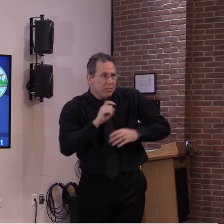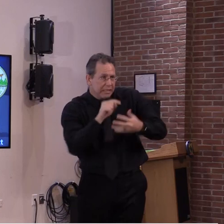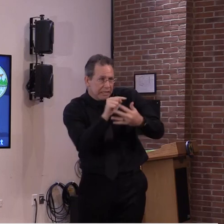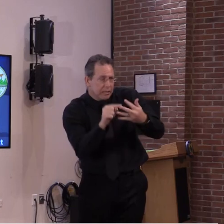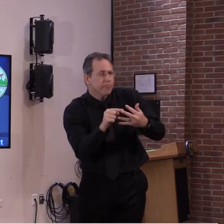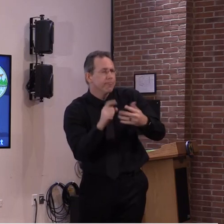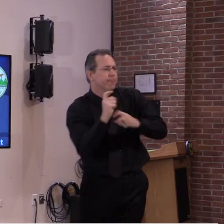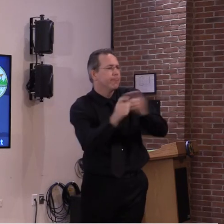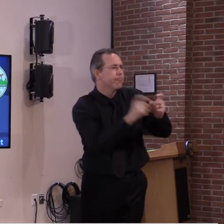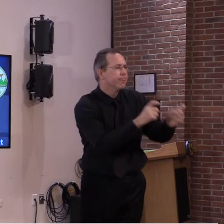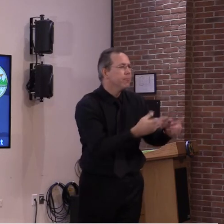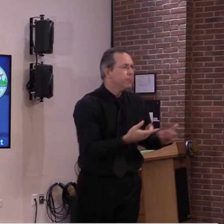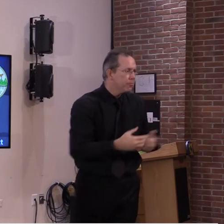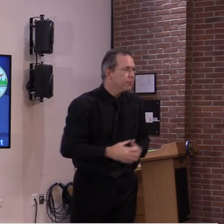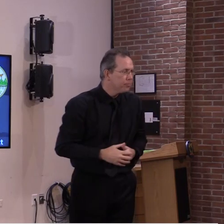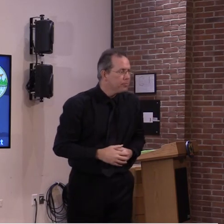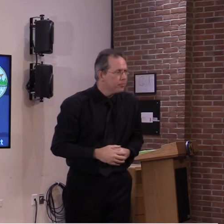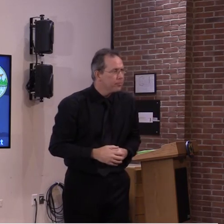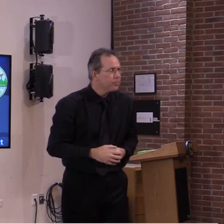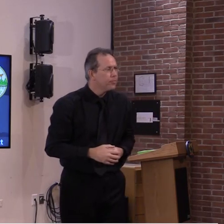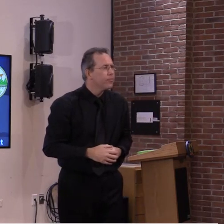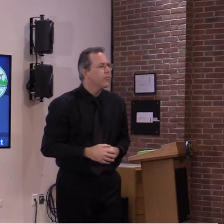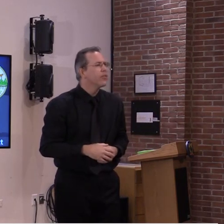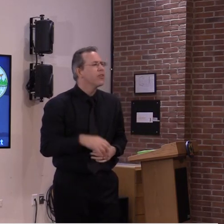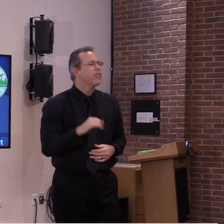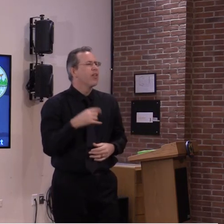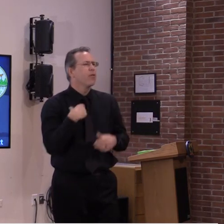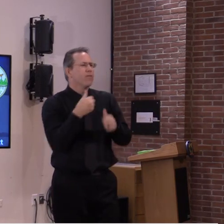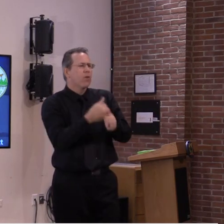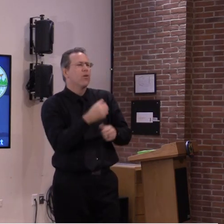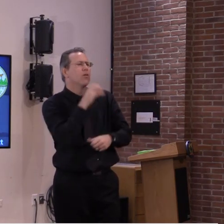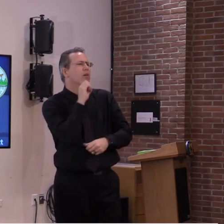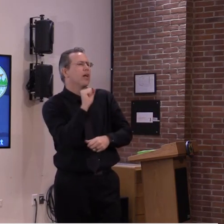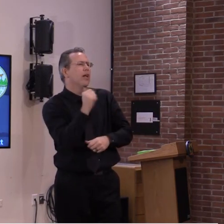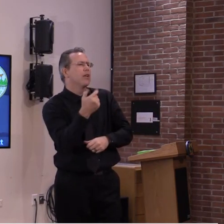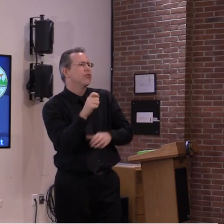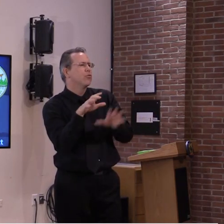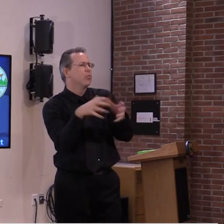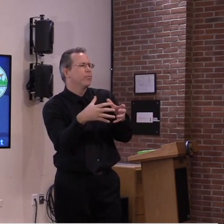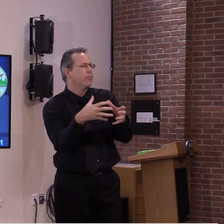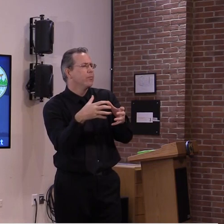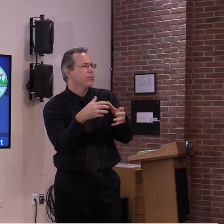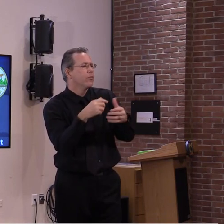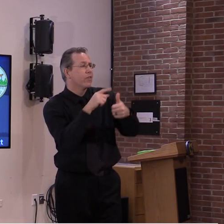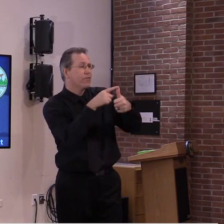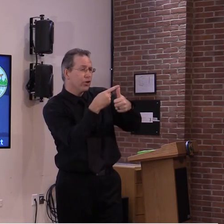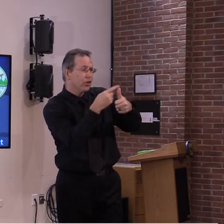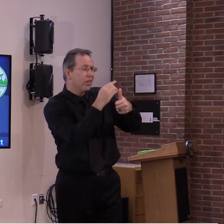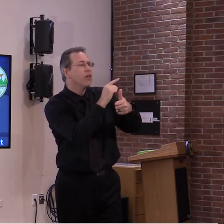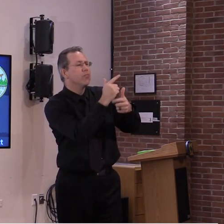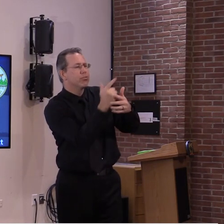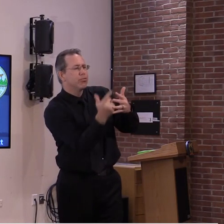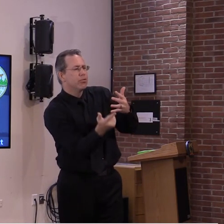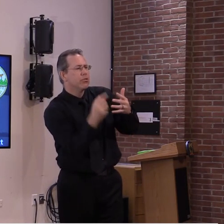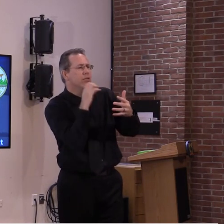plan for, that age band, I think you'll see the pace pick up a lot quicker as well.